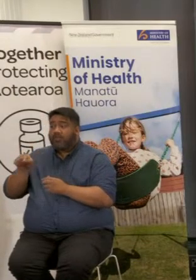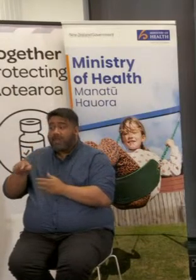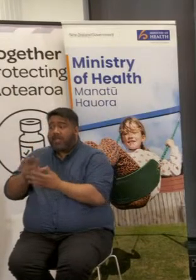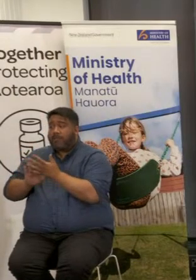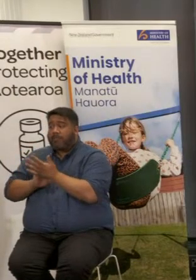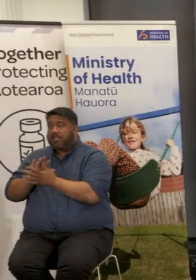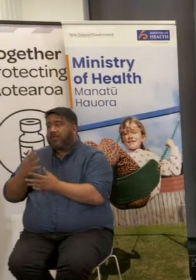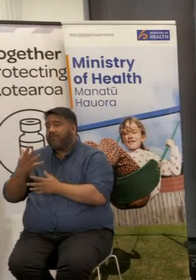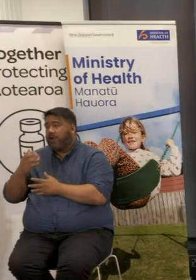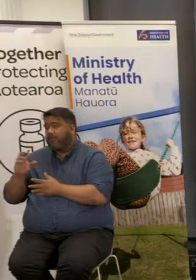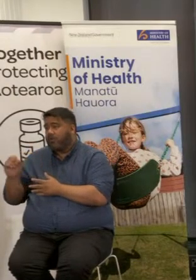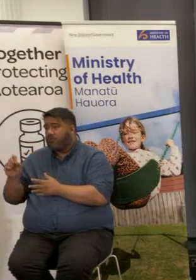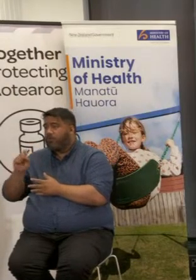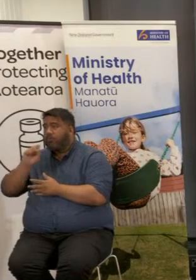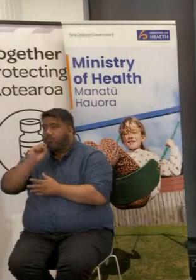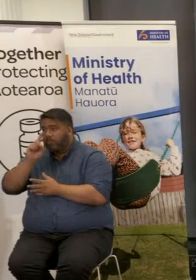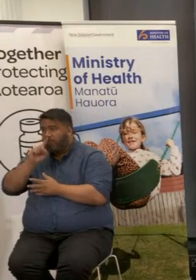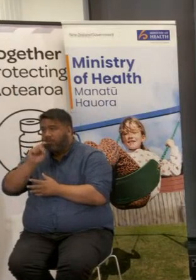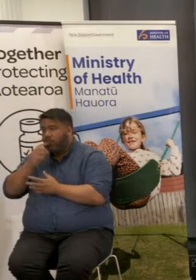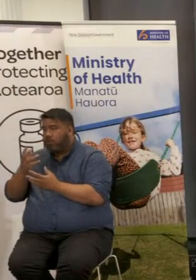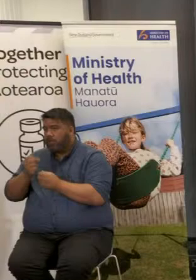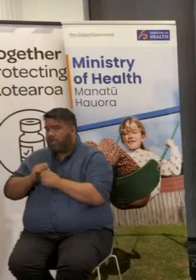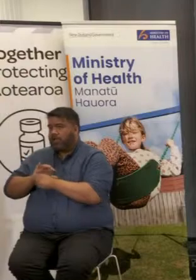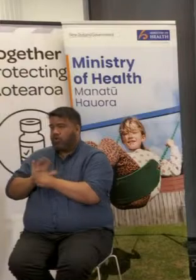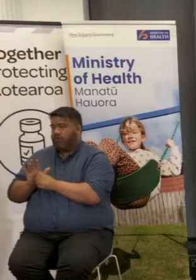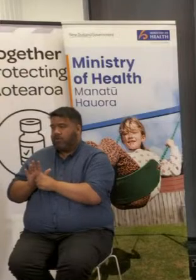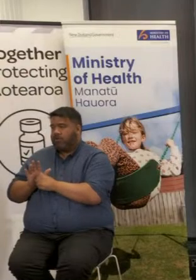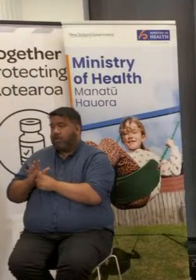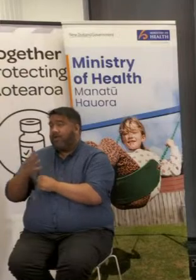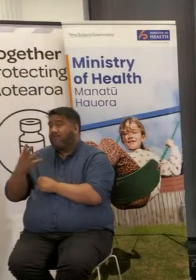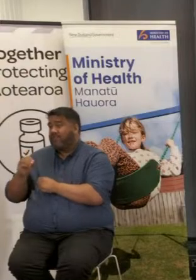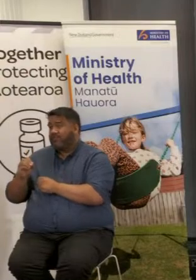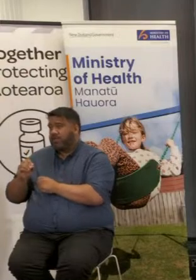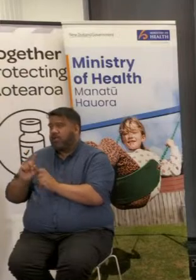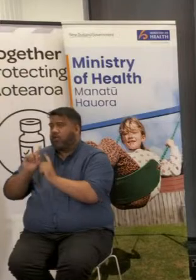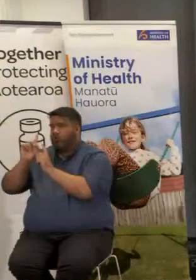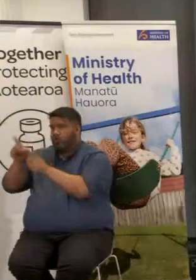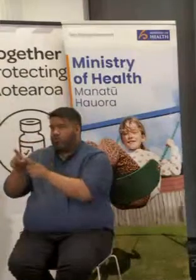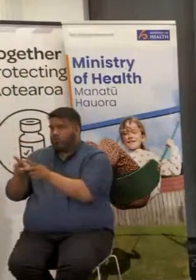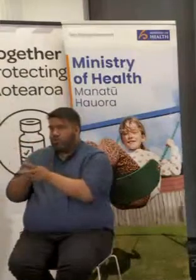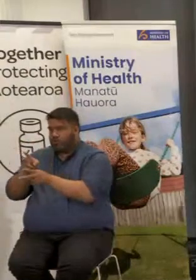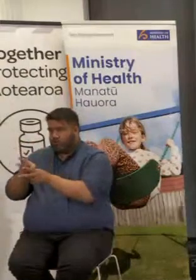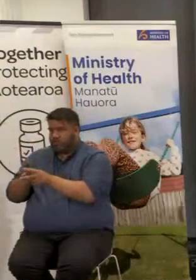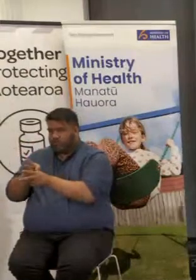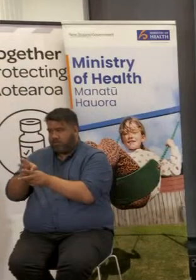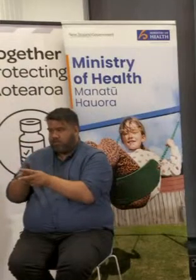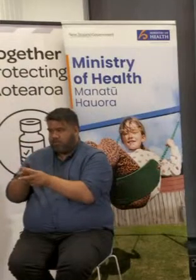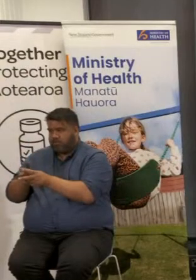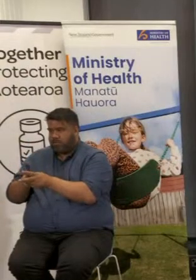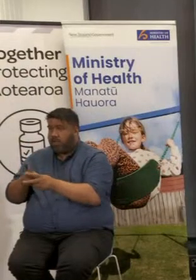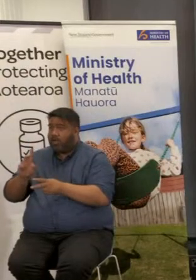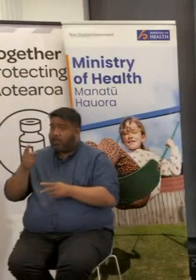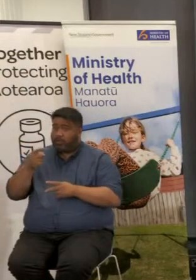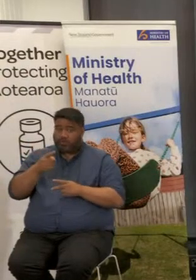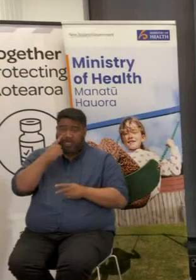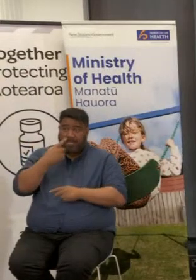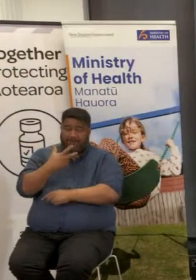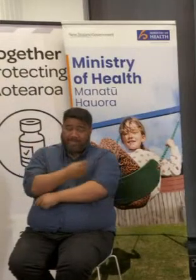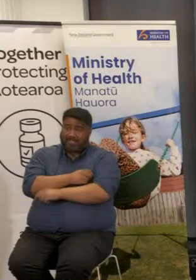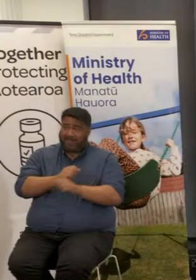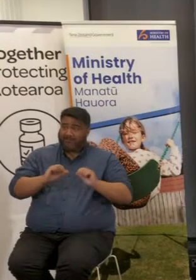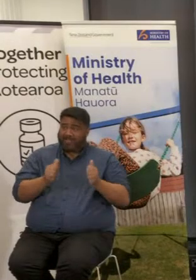50 hospitalisations. But here we see a larger number of symptomatic cases amongst our vaccinated people. It's